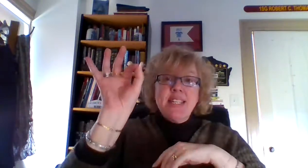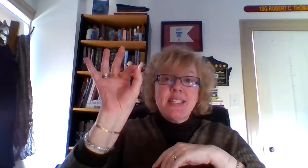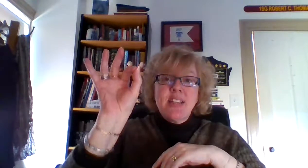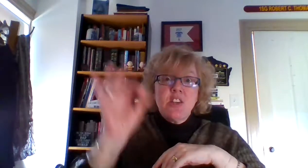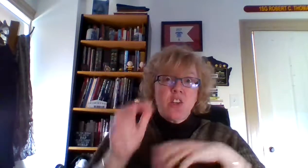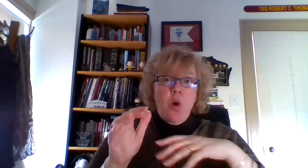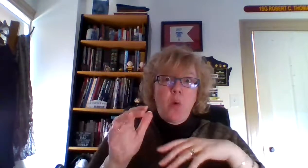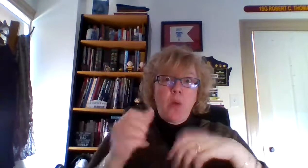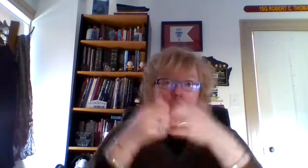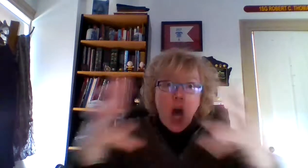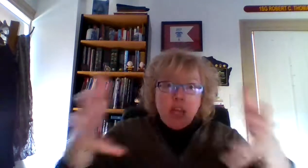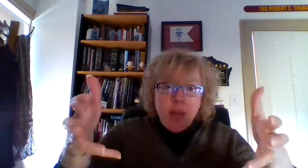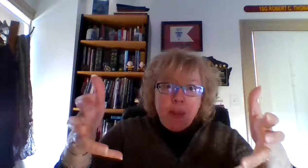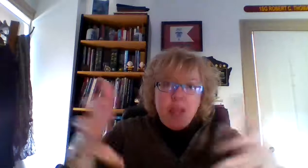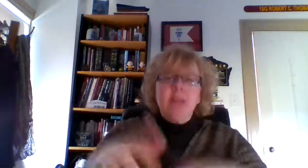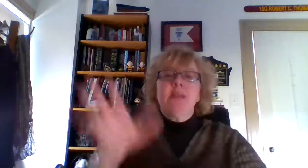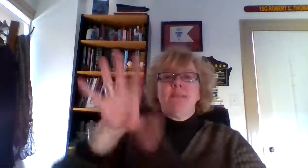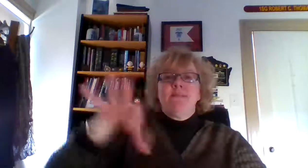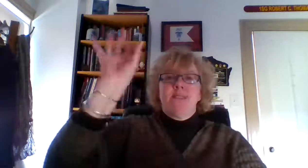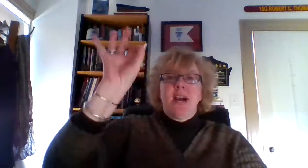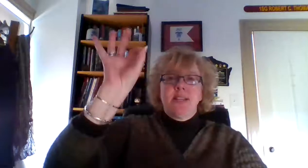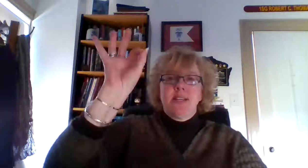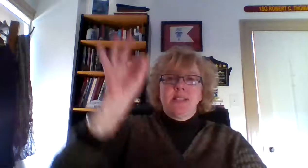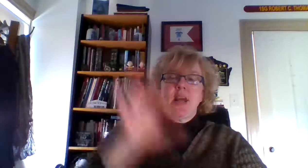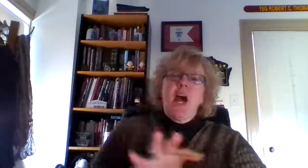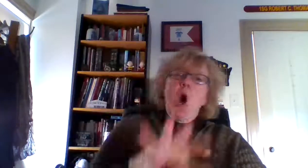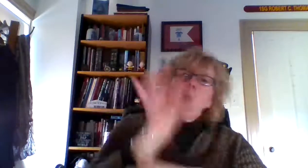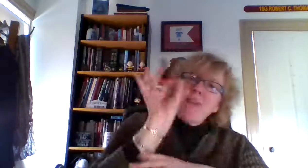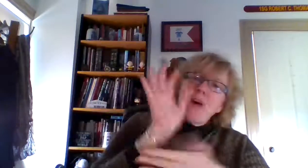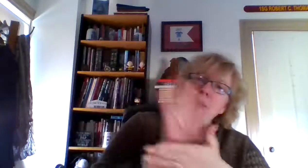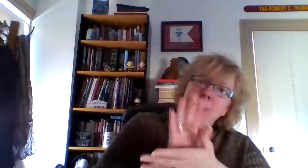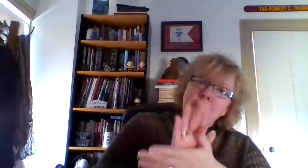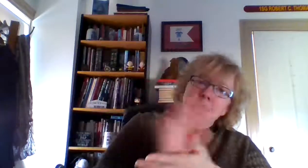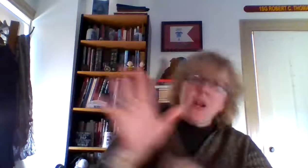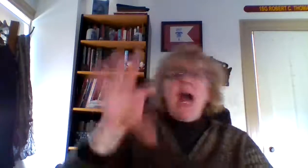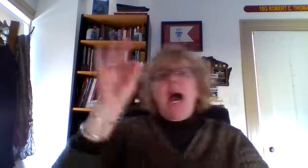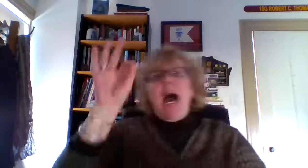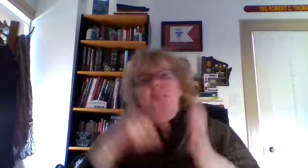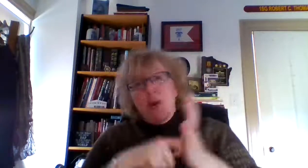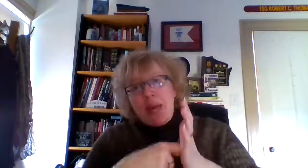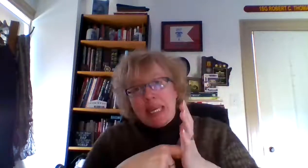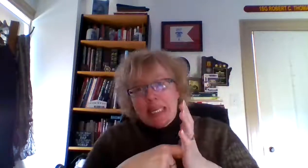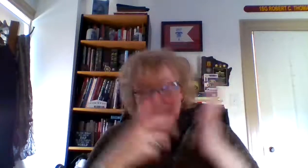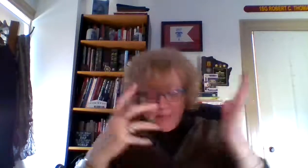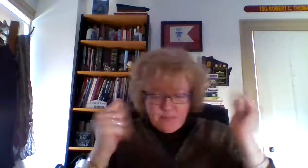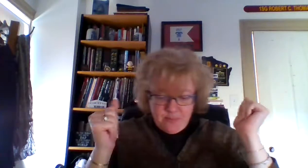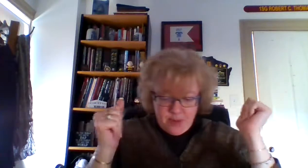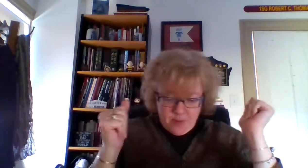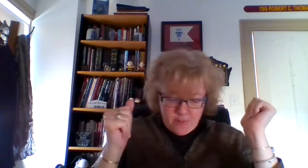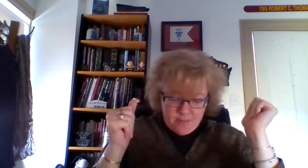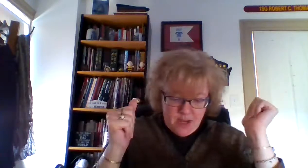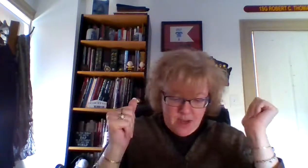Find. So we lost something. Find it. Oh, I found my paper. I found my keys.